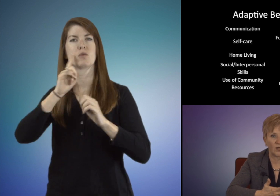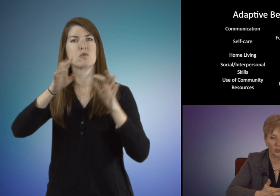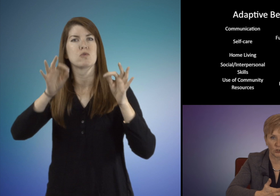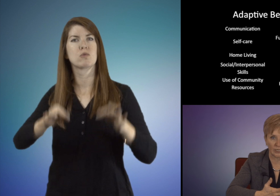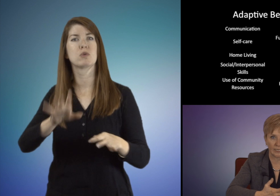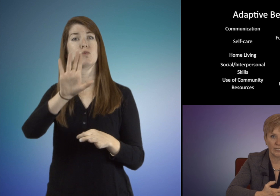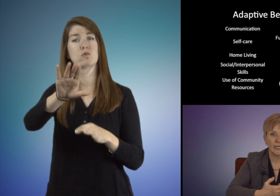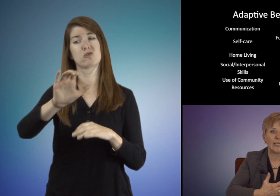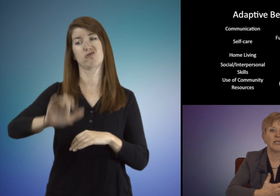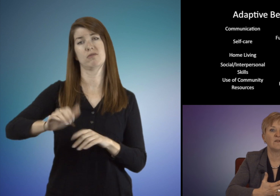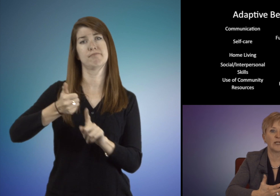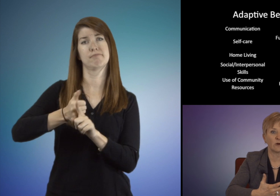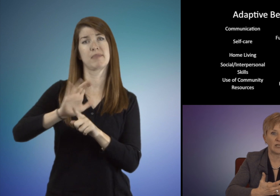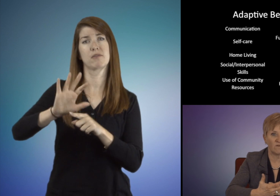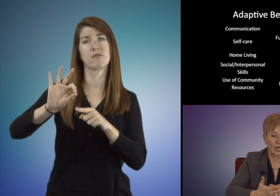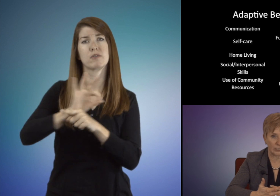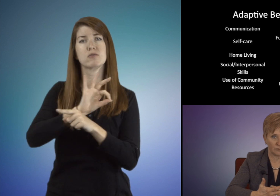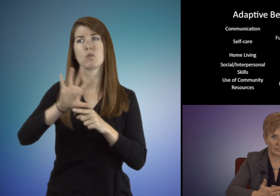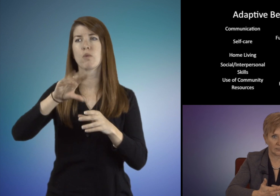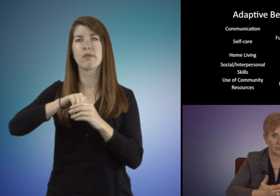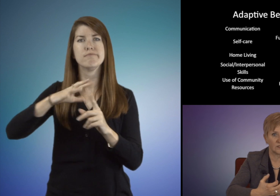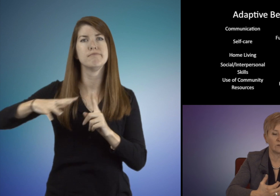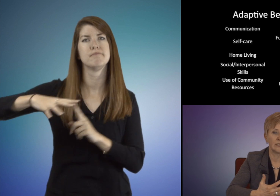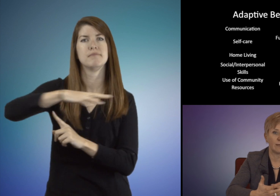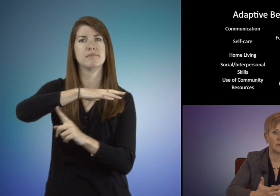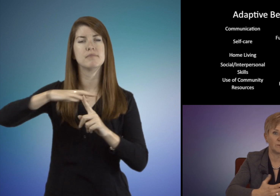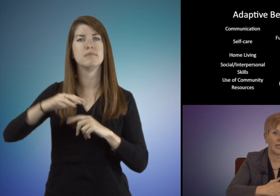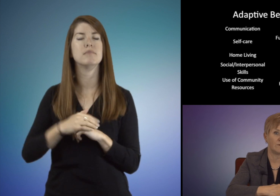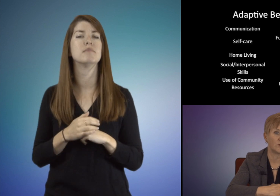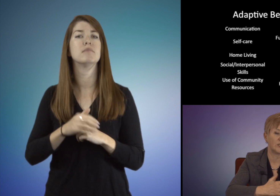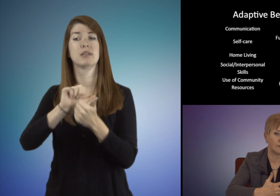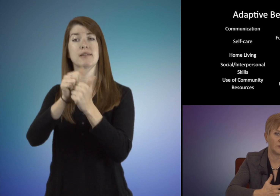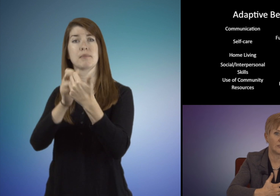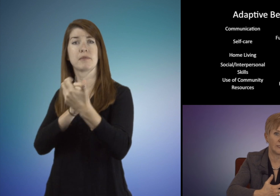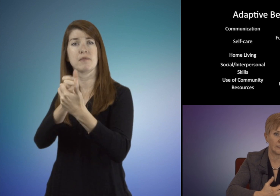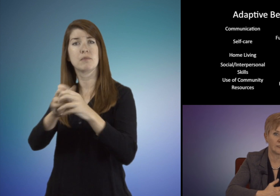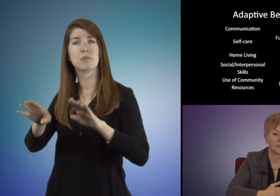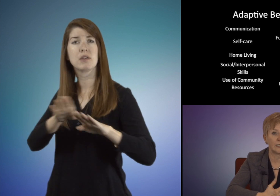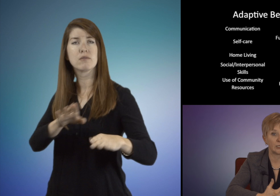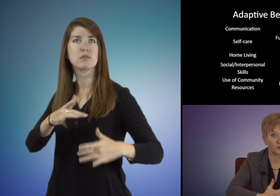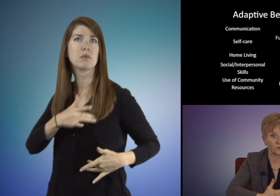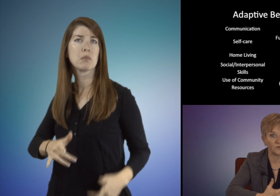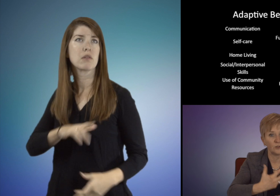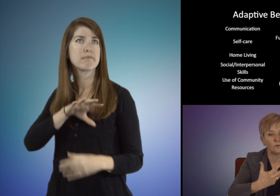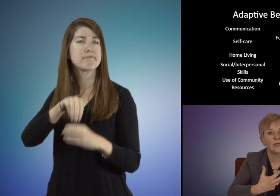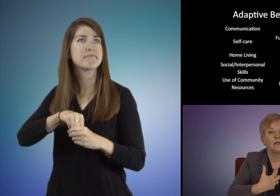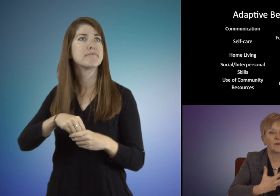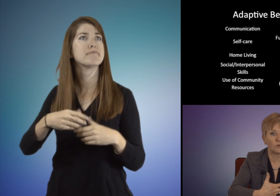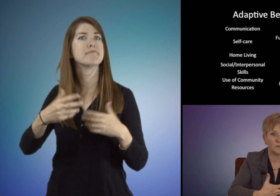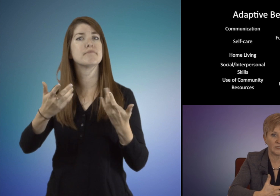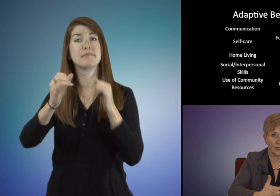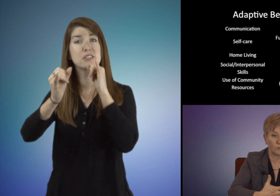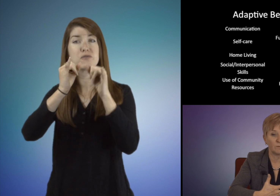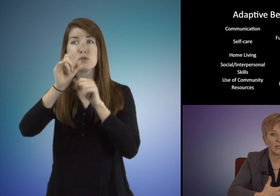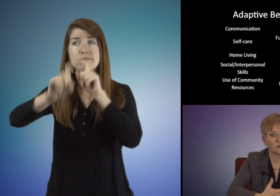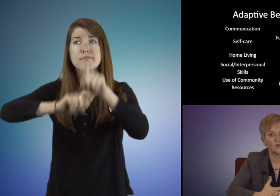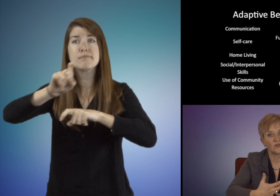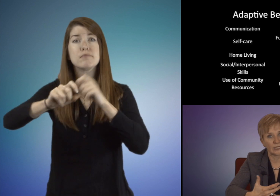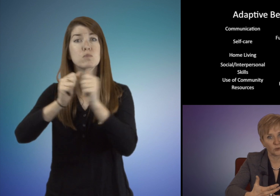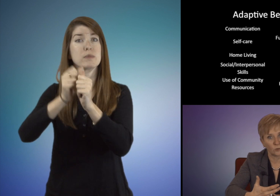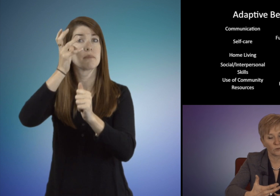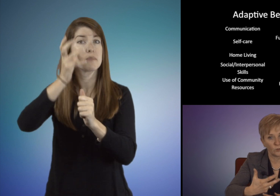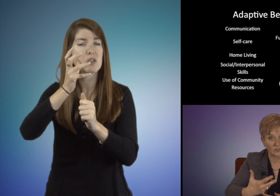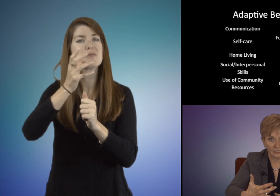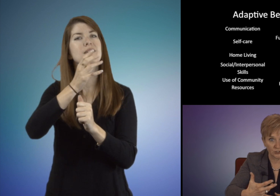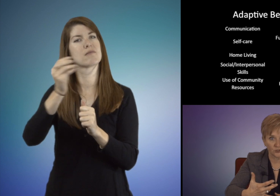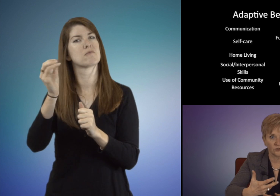is functioning in their environment. So adaptive behavior typically is an interview that will be done with parents